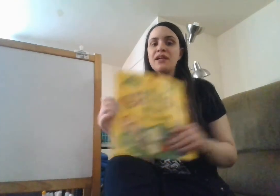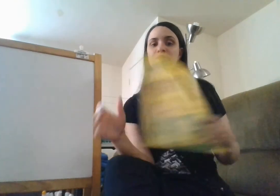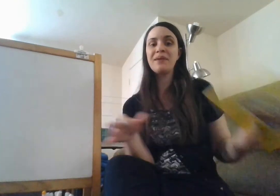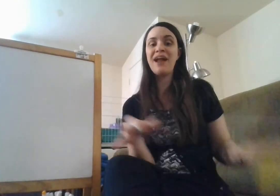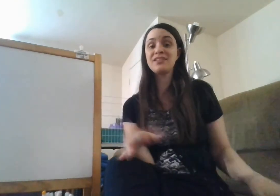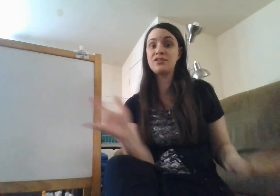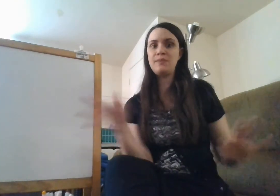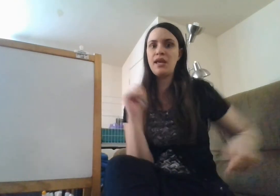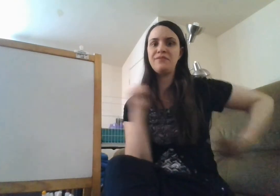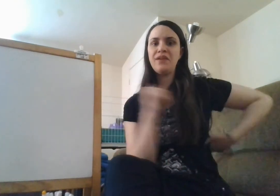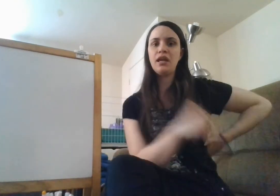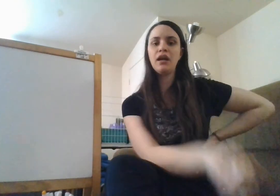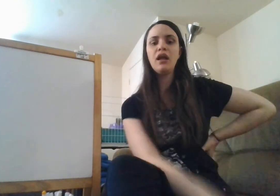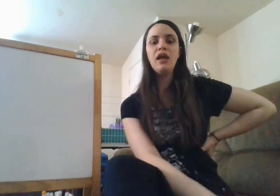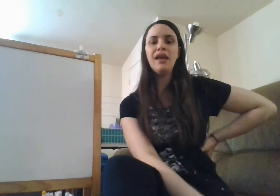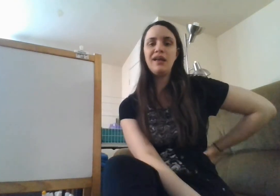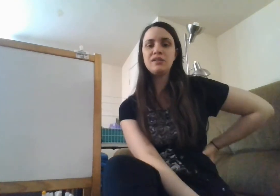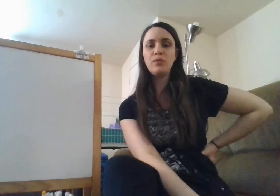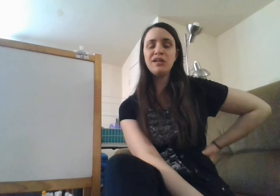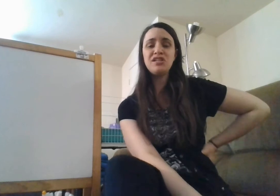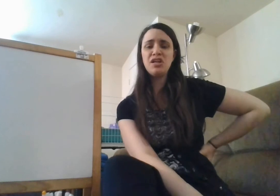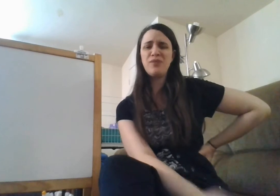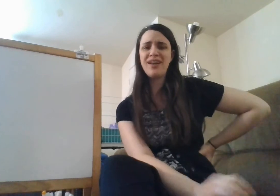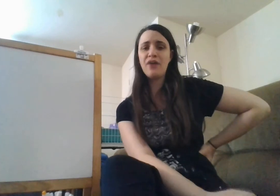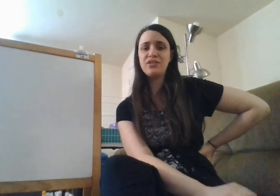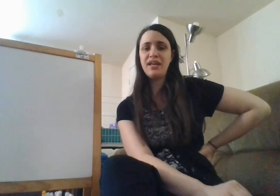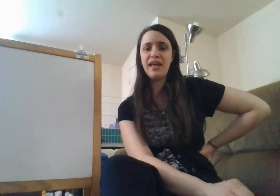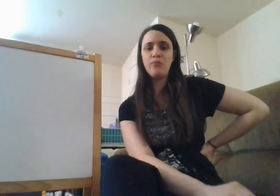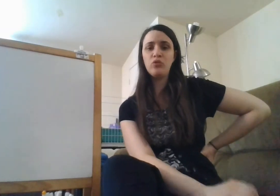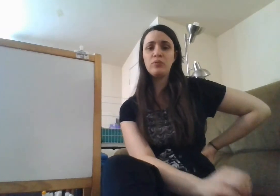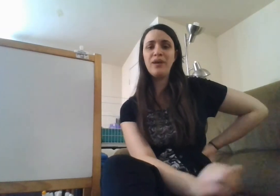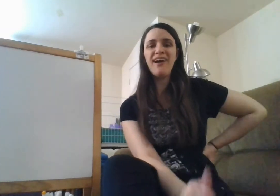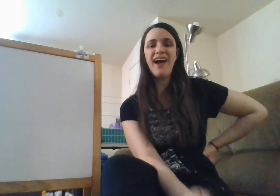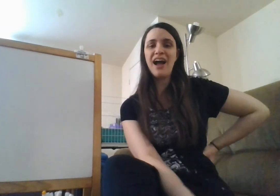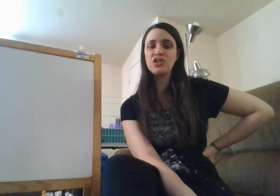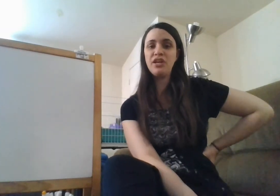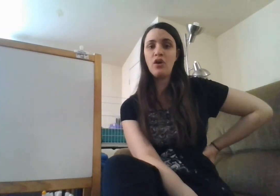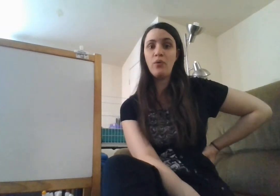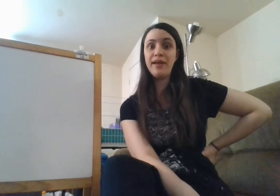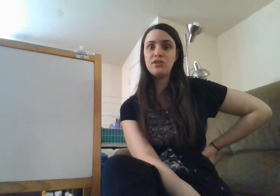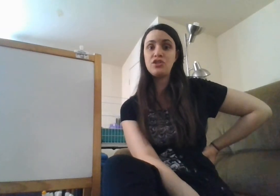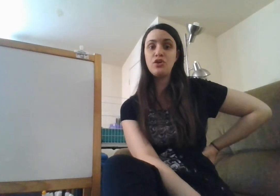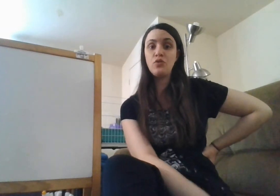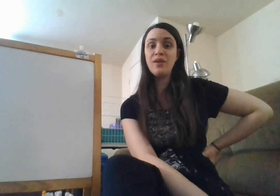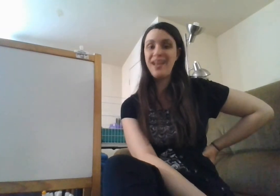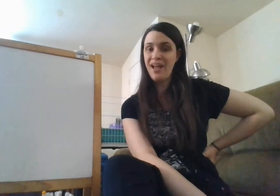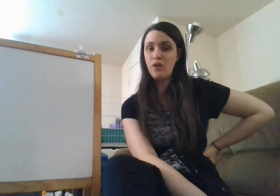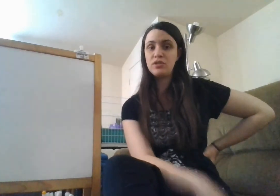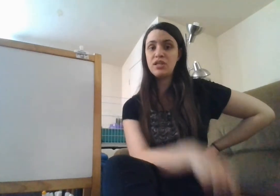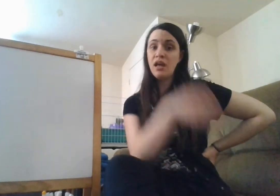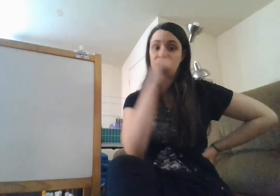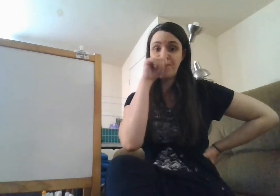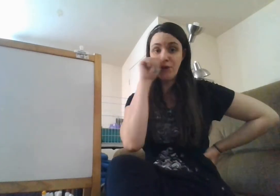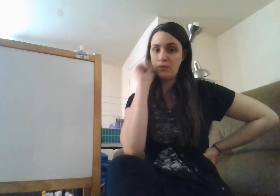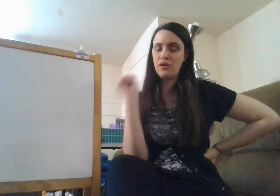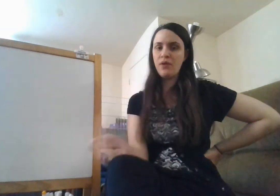what I'm going to ask you, speaking of eating, is we're going to do a counting game where we are actually going to count food,